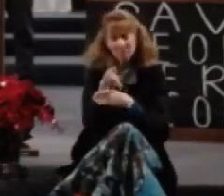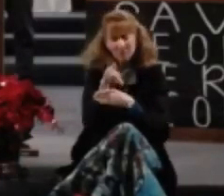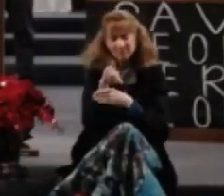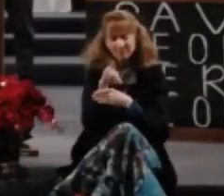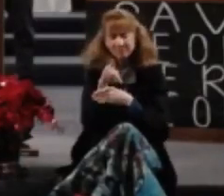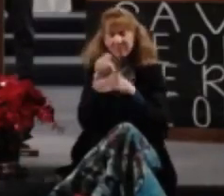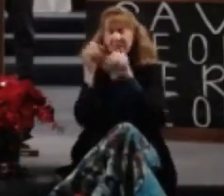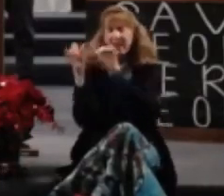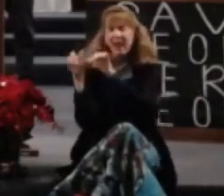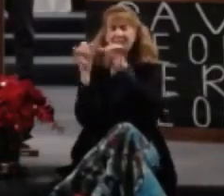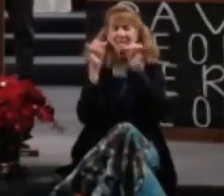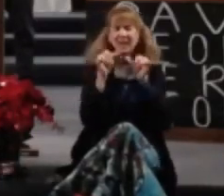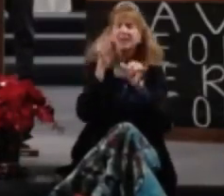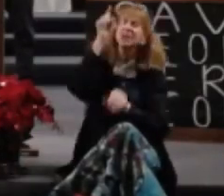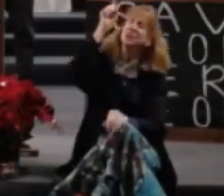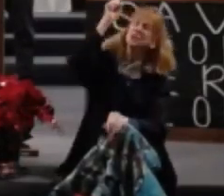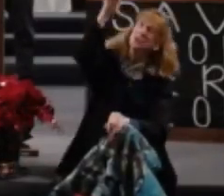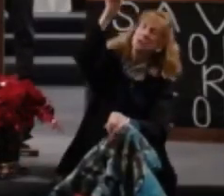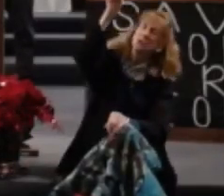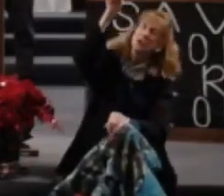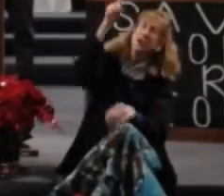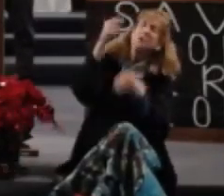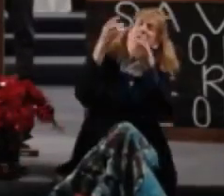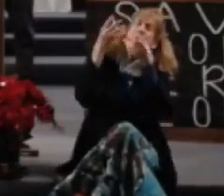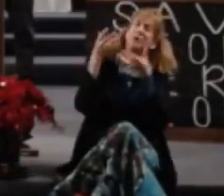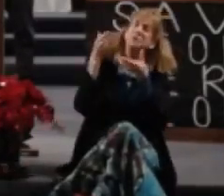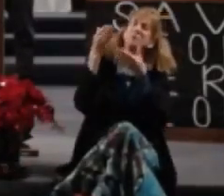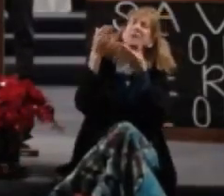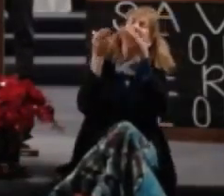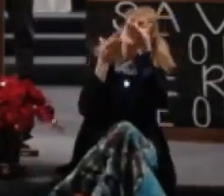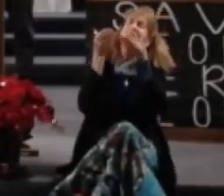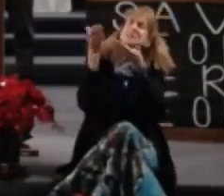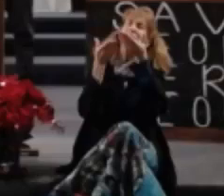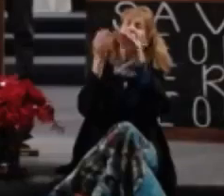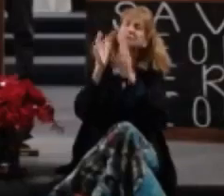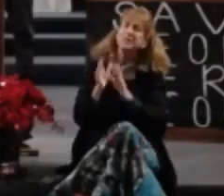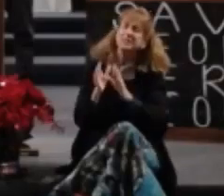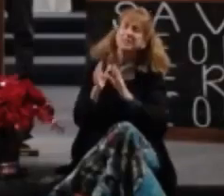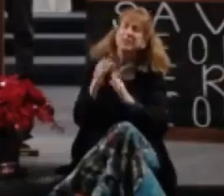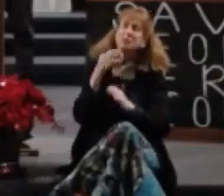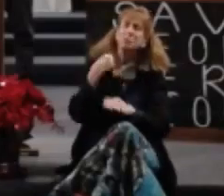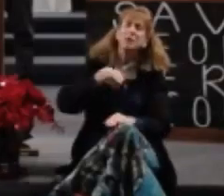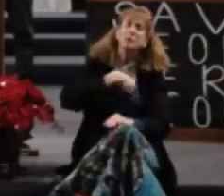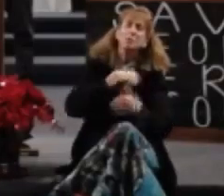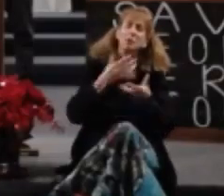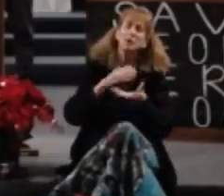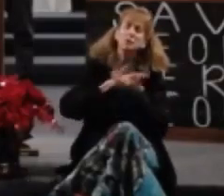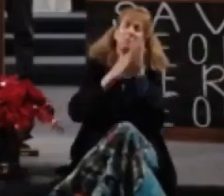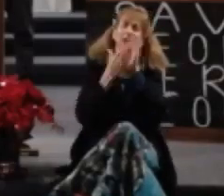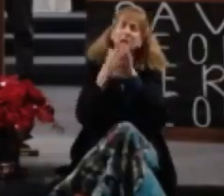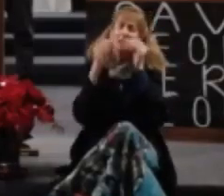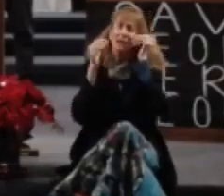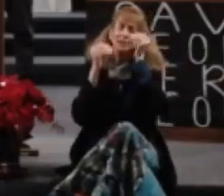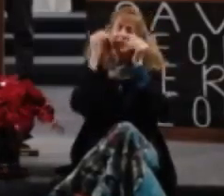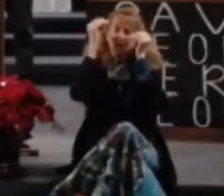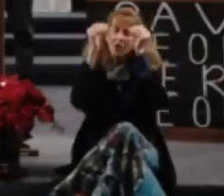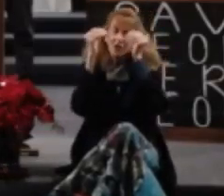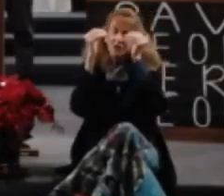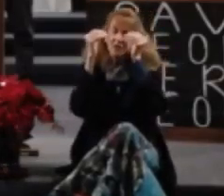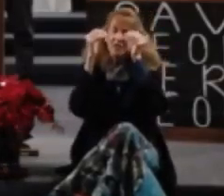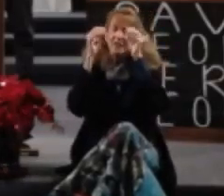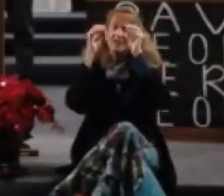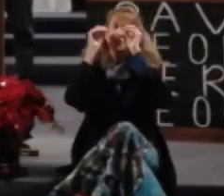you, as a servant, and now as an adult, speaking and teaching your